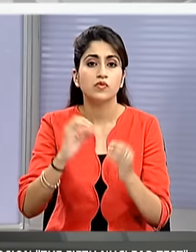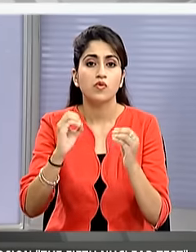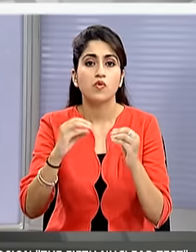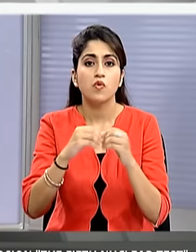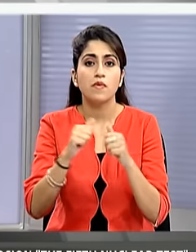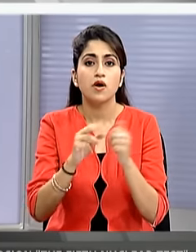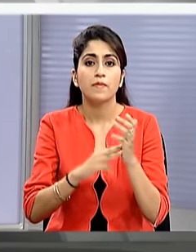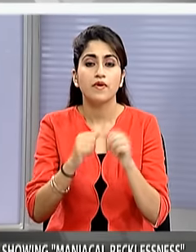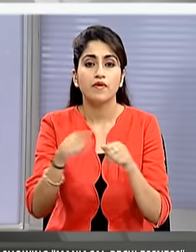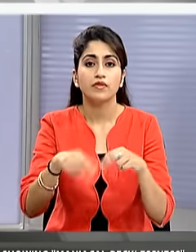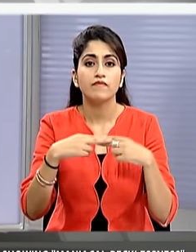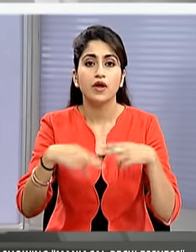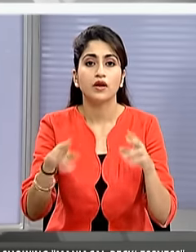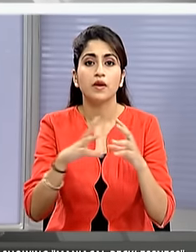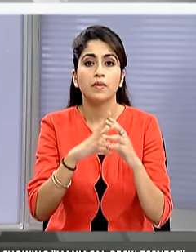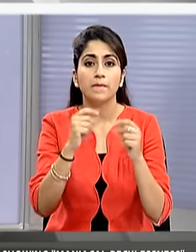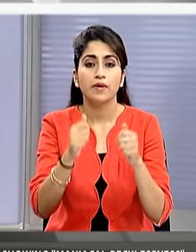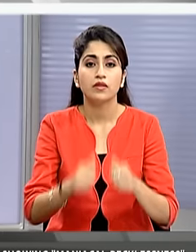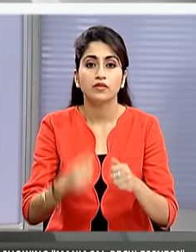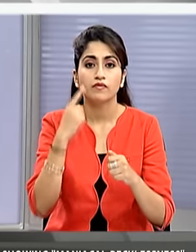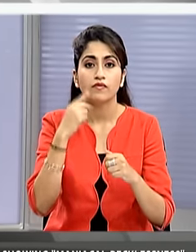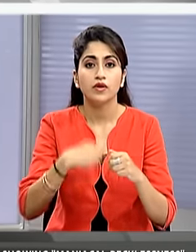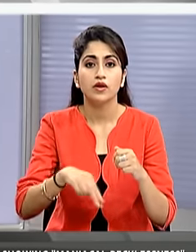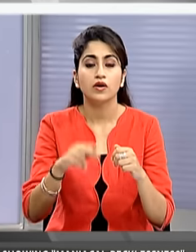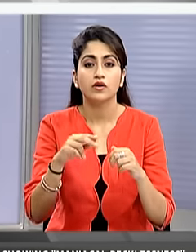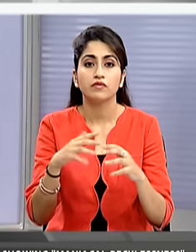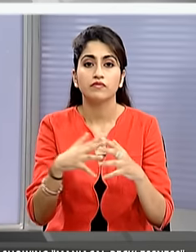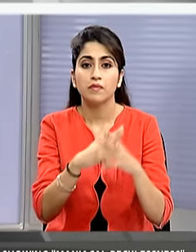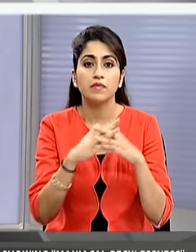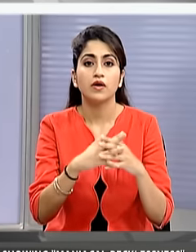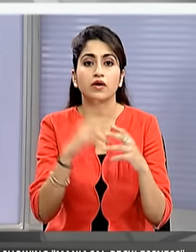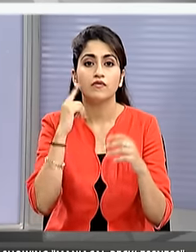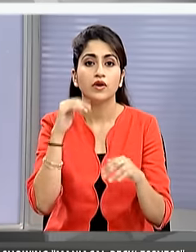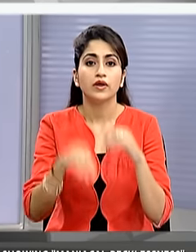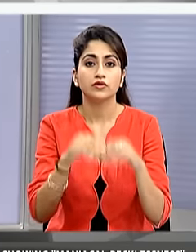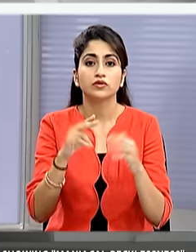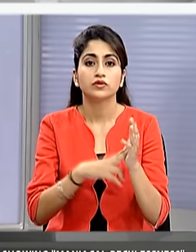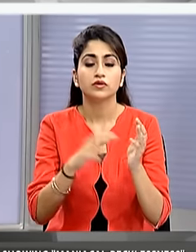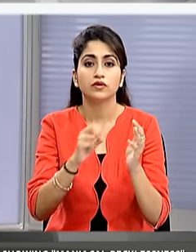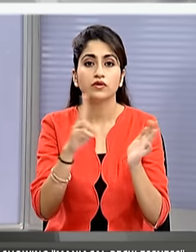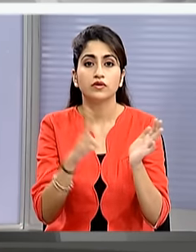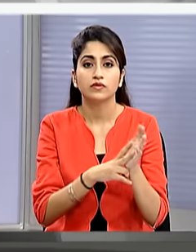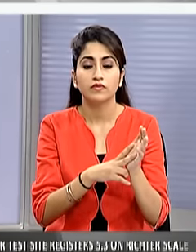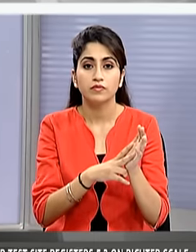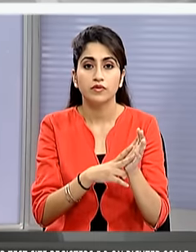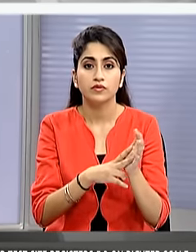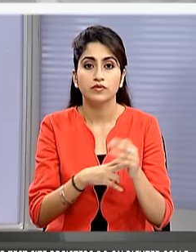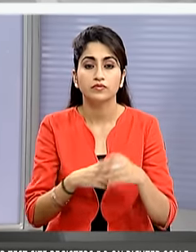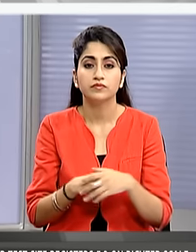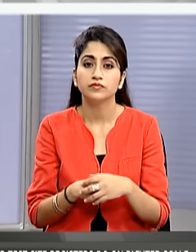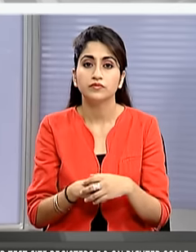to Barack Obama in the final months of his presidency and could become a factor in the U.S. presidential elections in